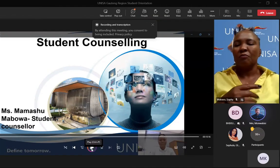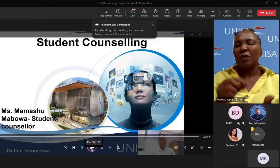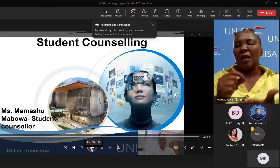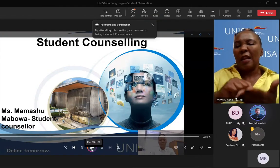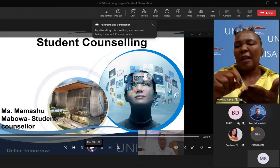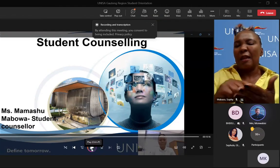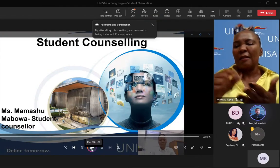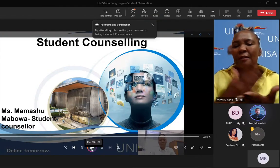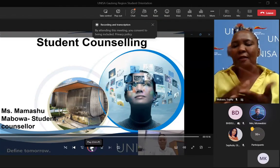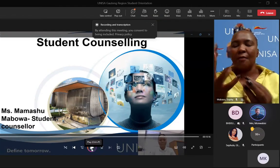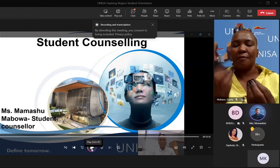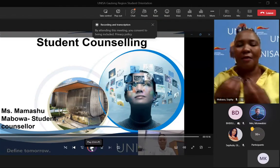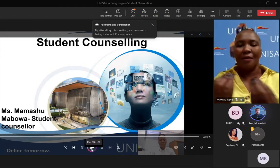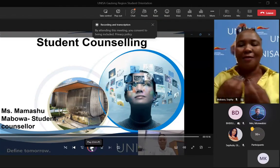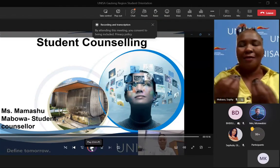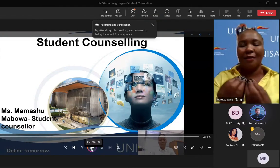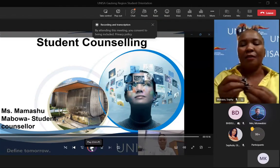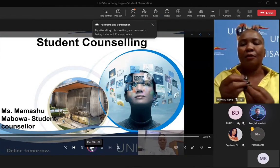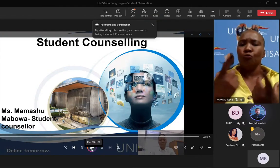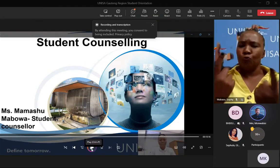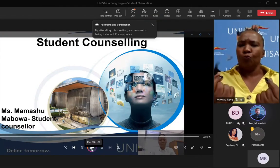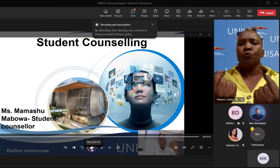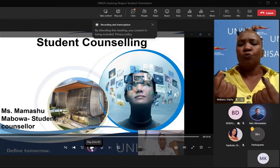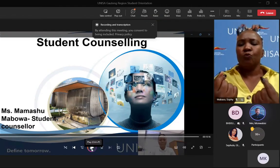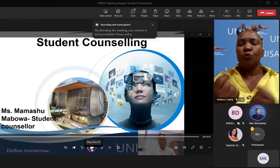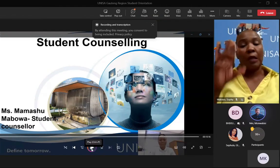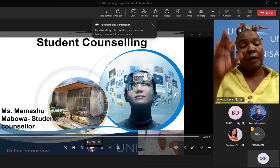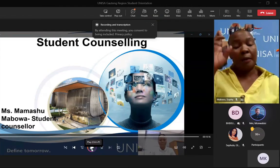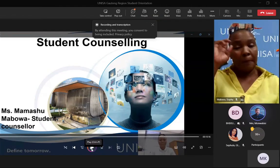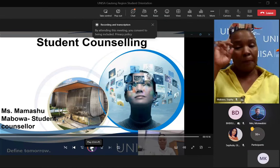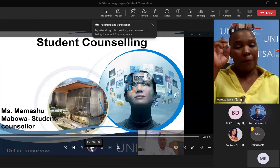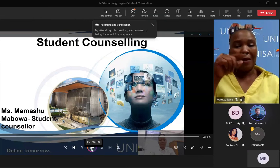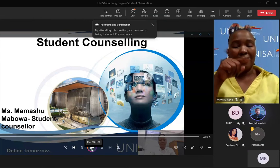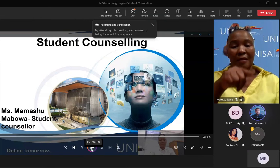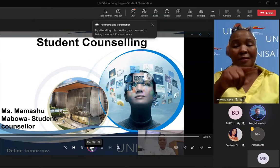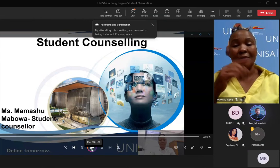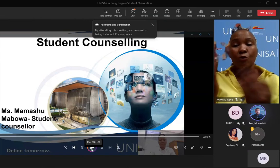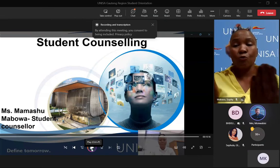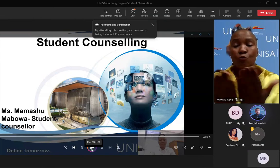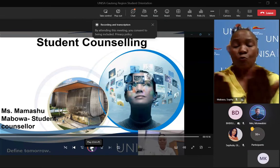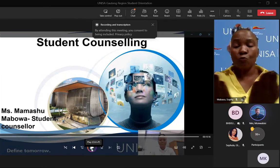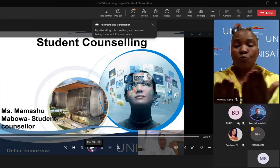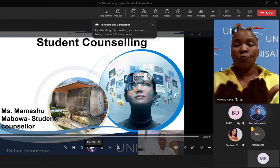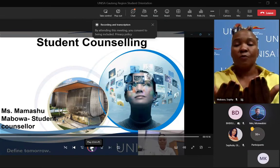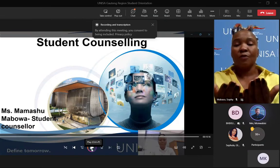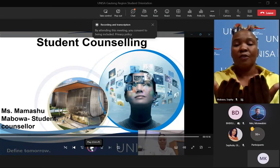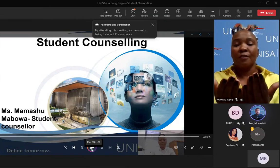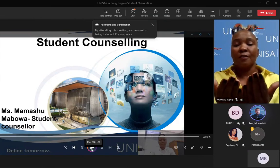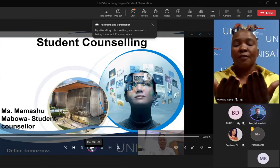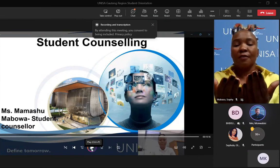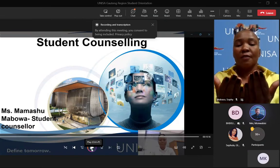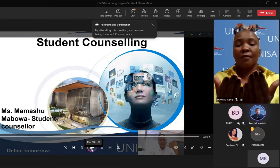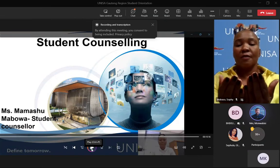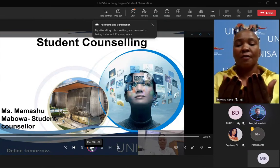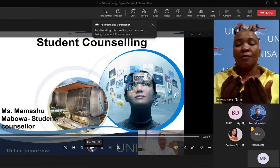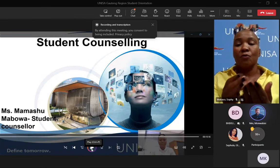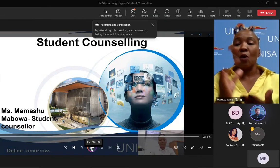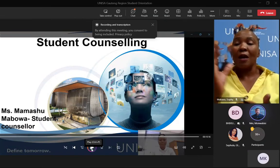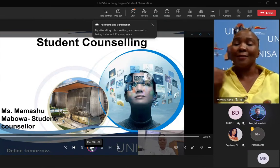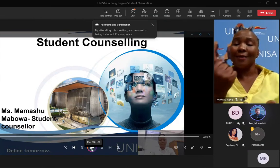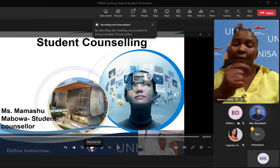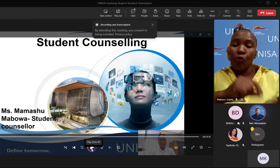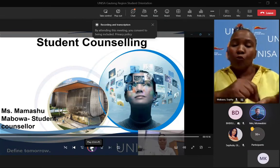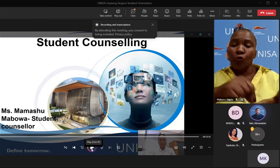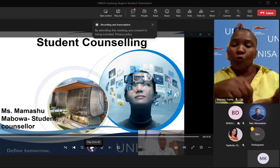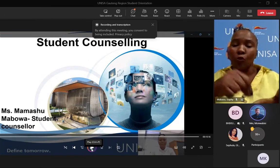the presenter has just stated do so now remember this is a school so taking notes you know it's part of the